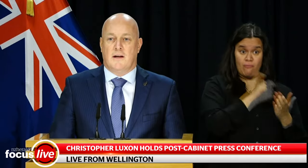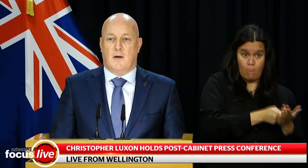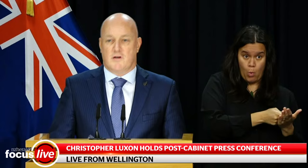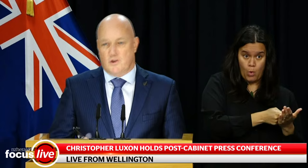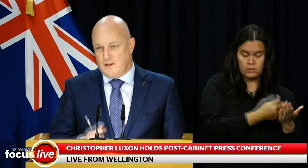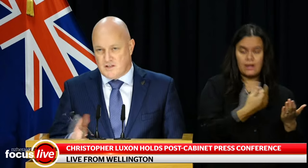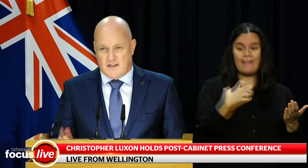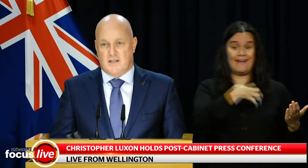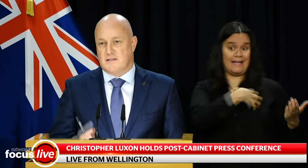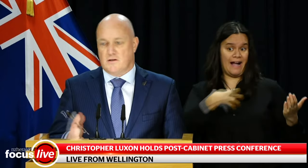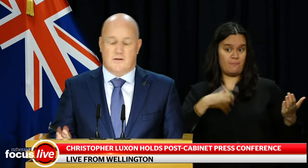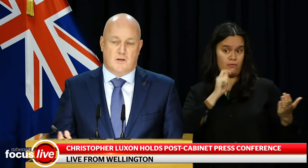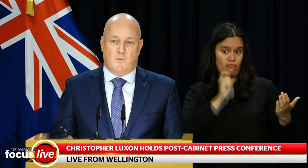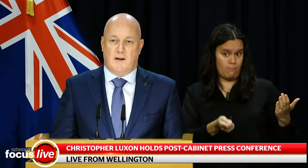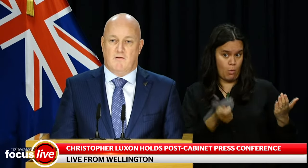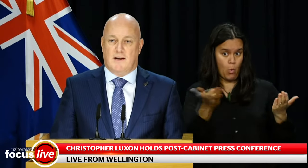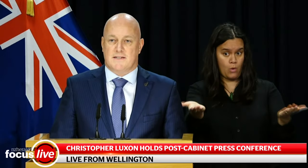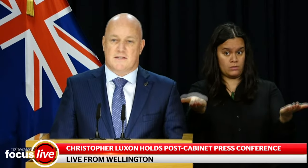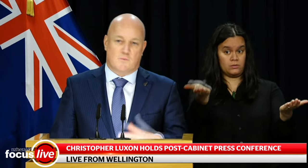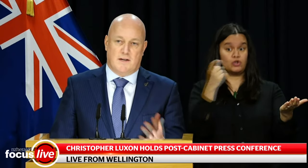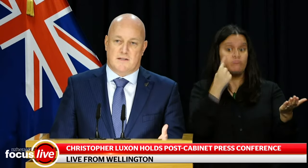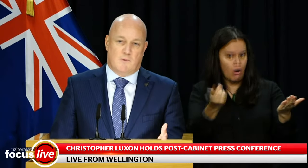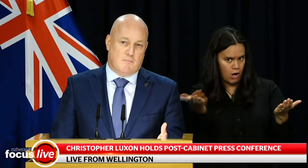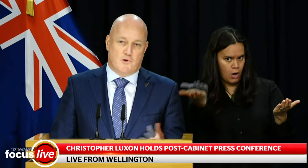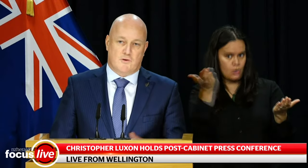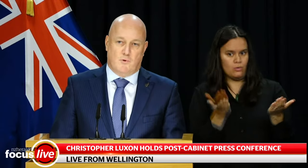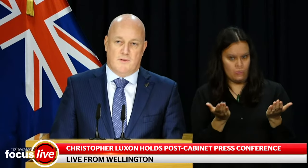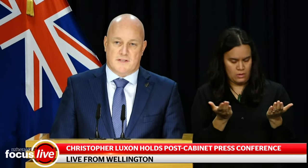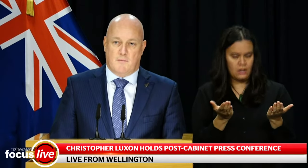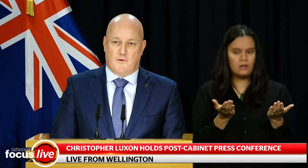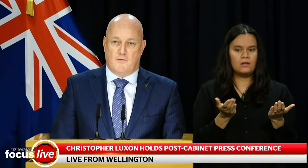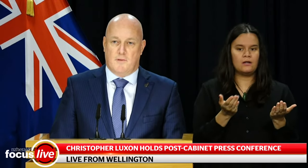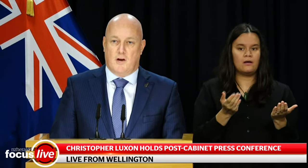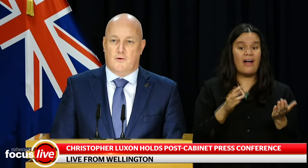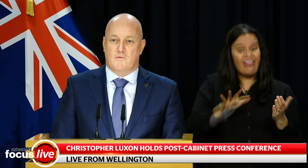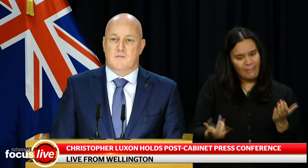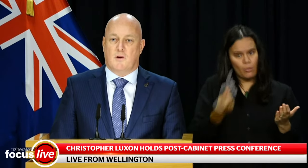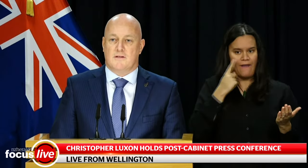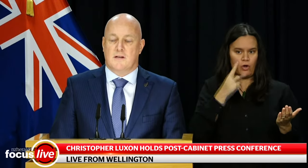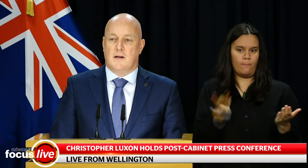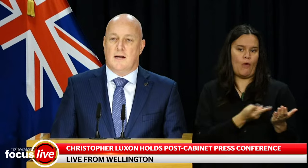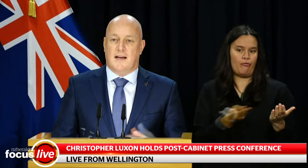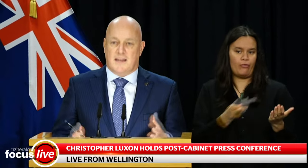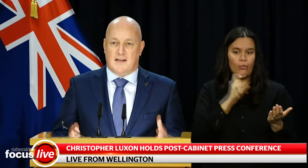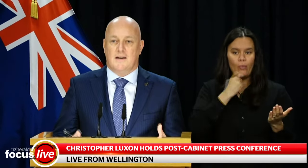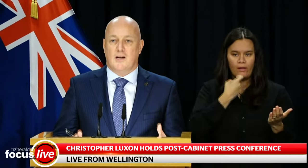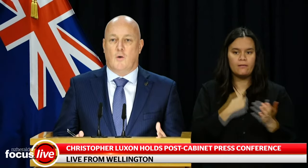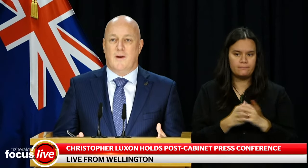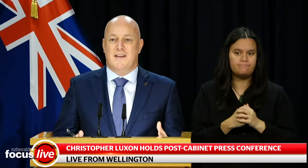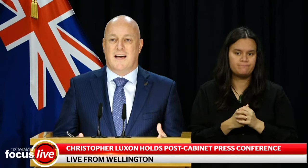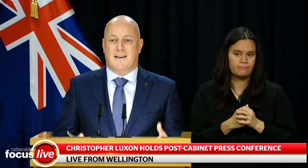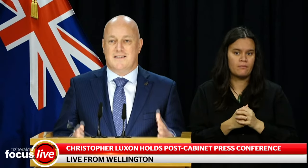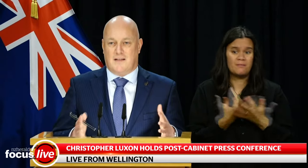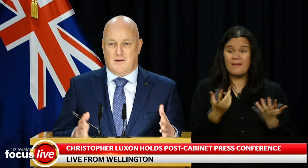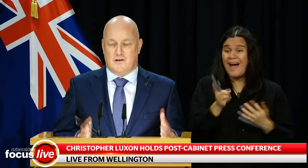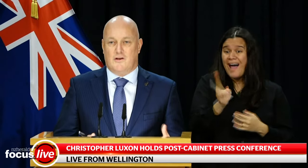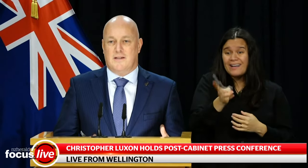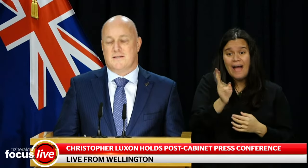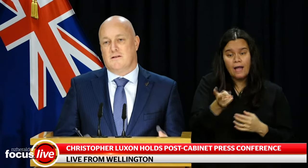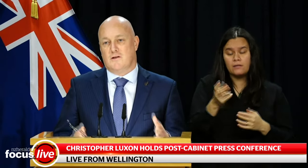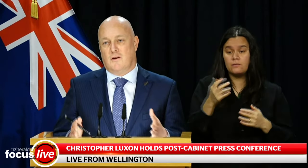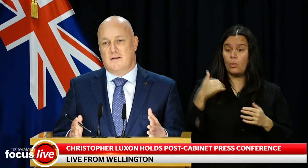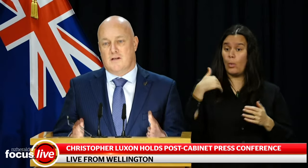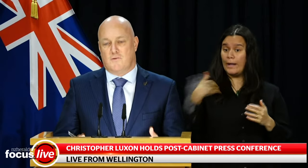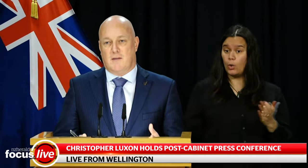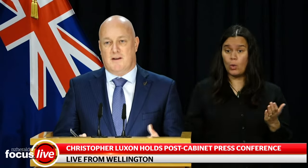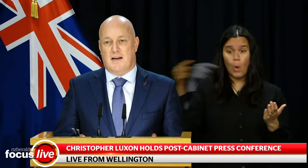tomorrow, which he'll then digest and determine when he releases, as well as the Mike Bush report that's come through from the local response. Again, you know, we need to understand those